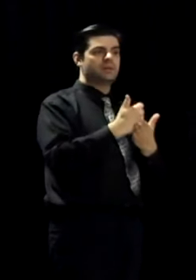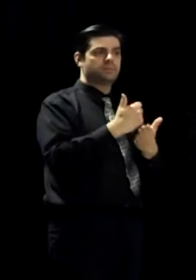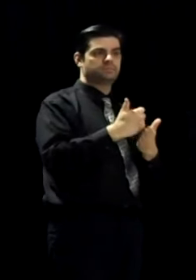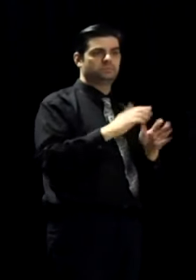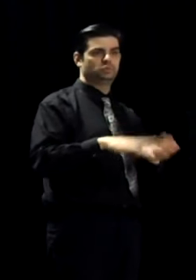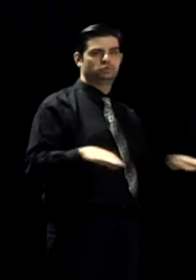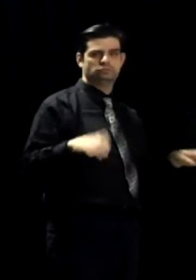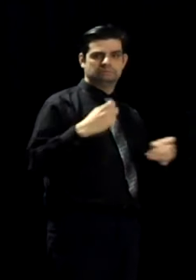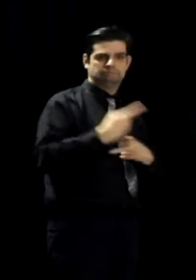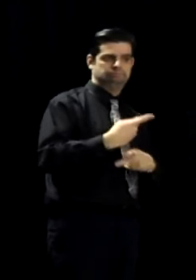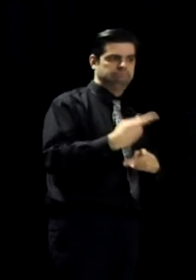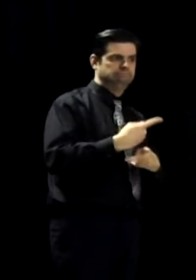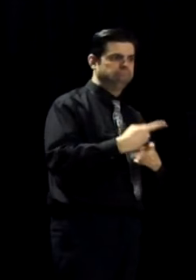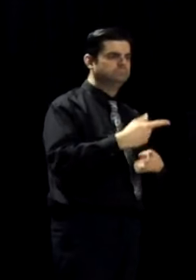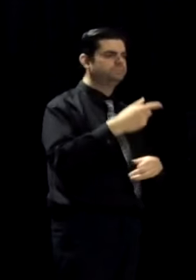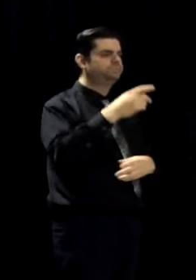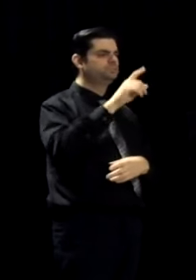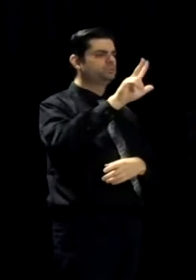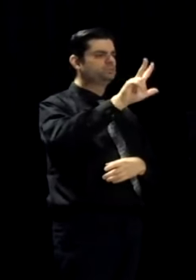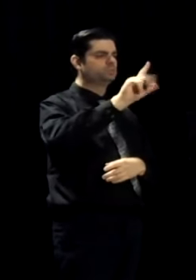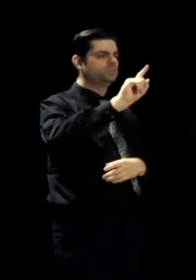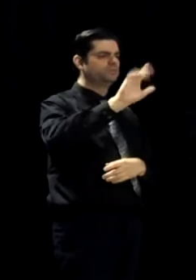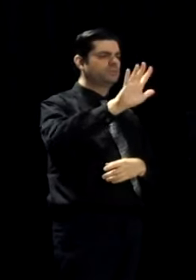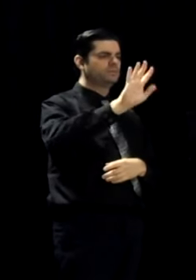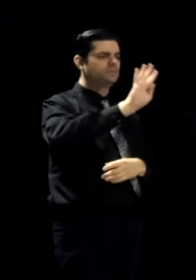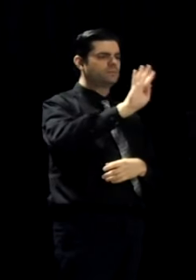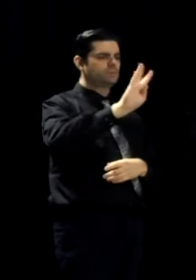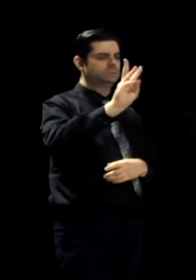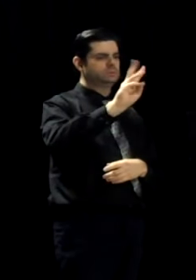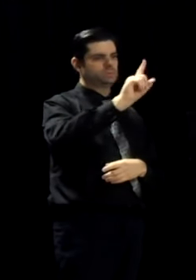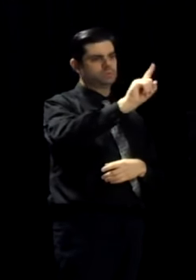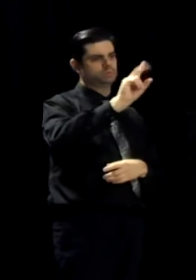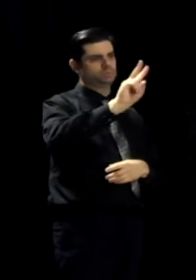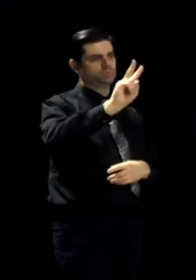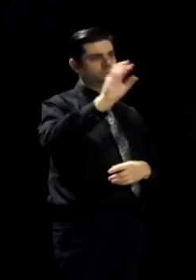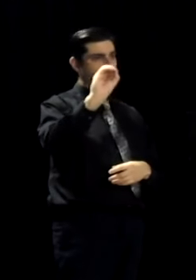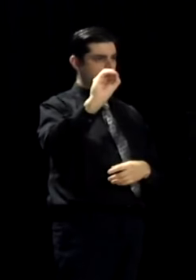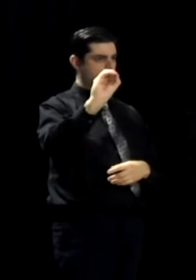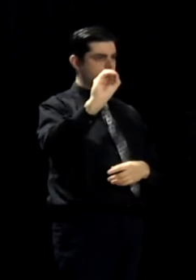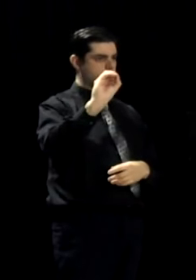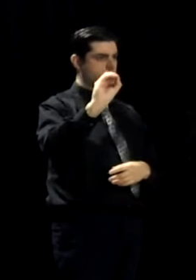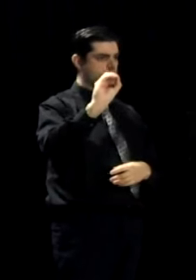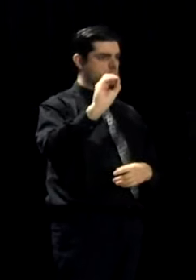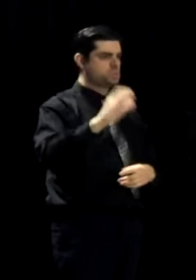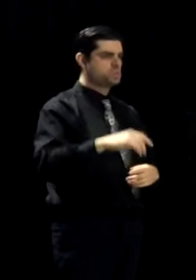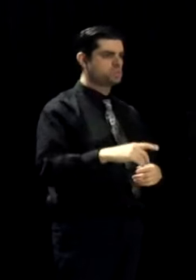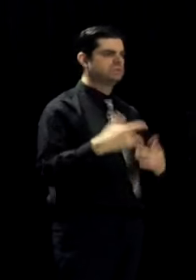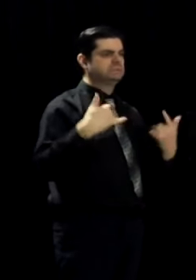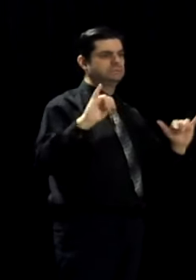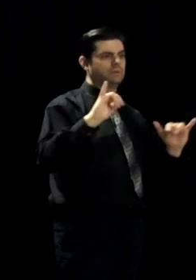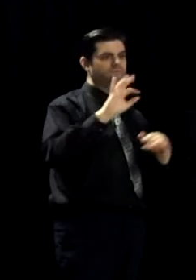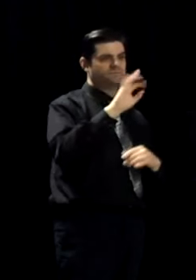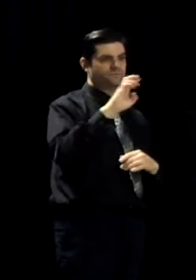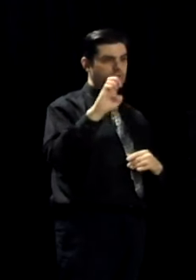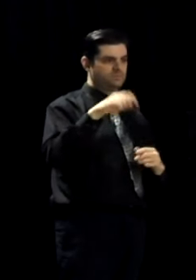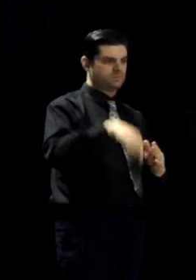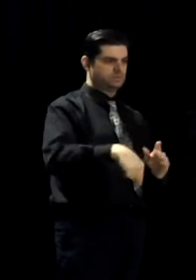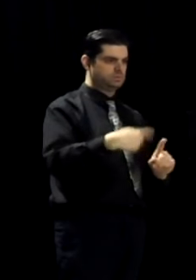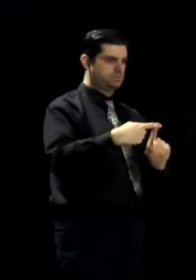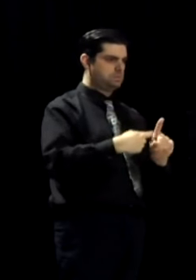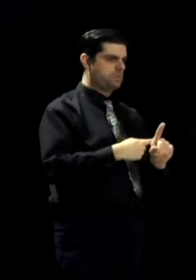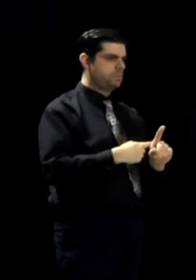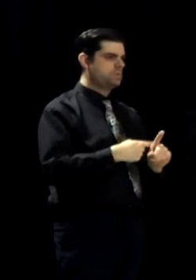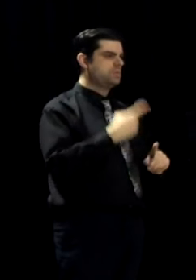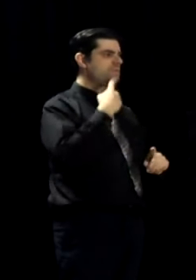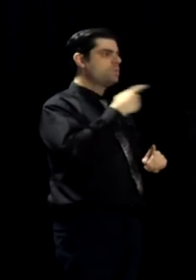315-446-1220. This has been our continuity of care plan that we've had for essential businesses. We've serviced hundreds and hundreds of families through